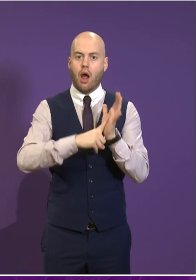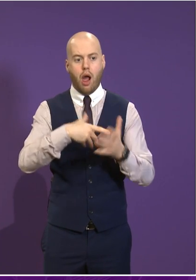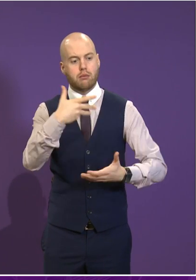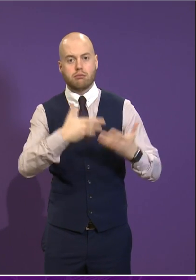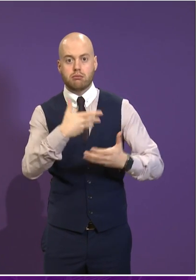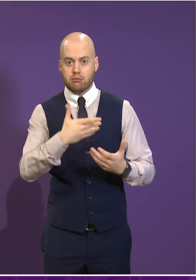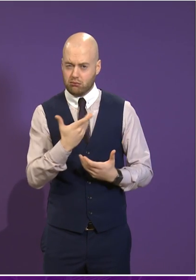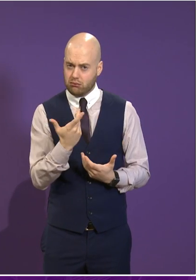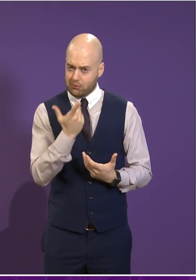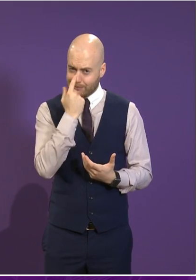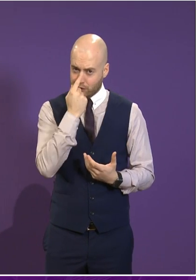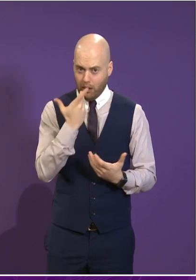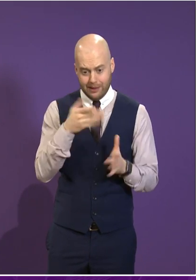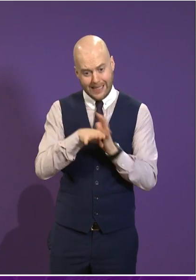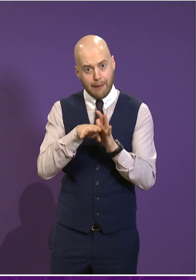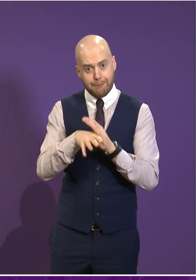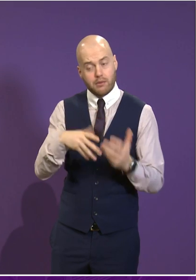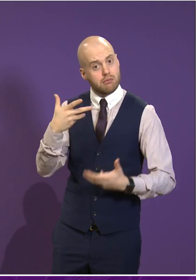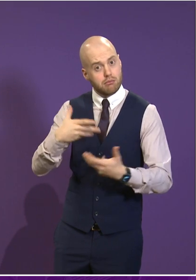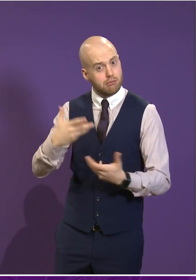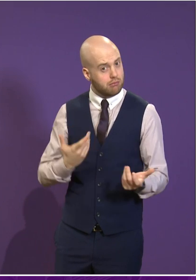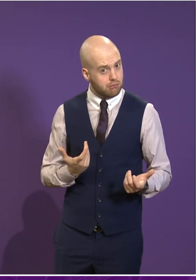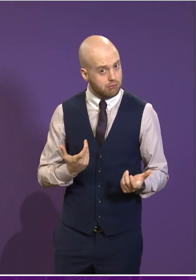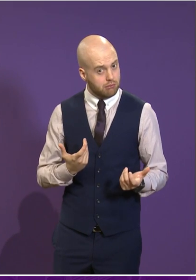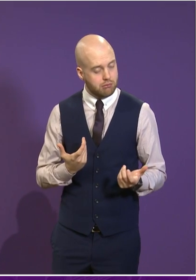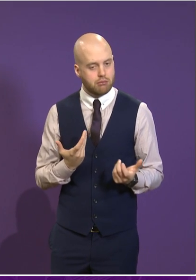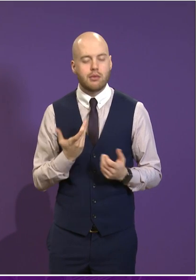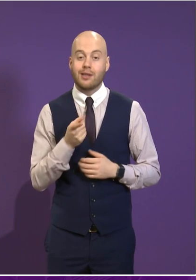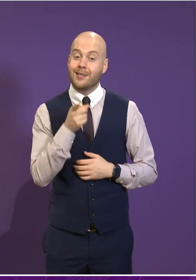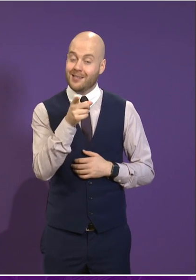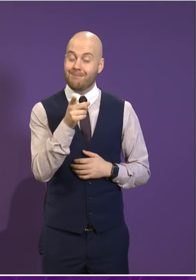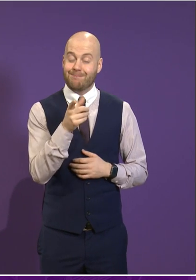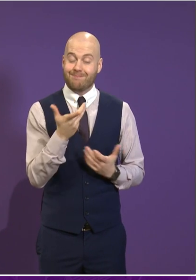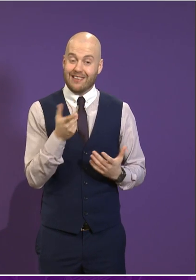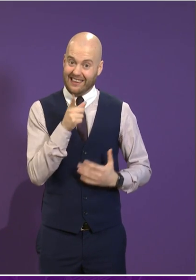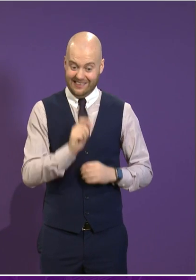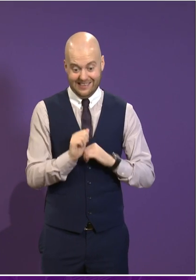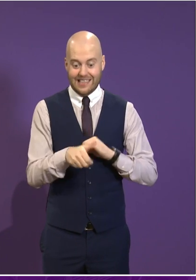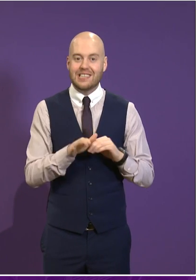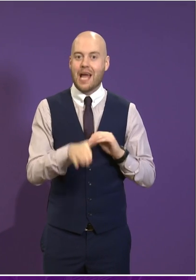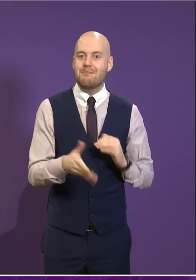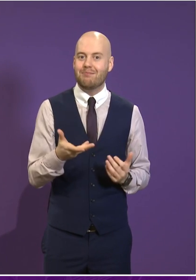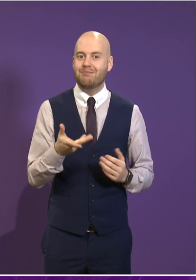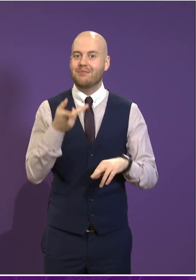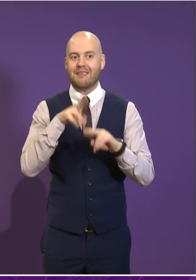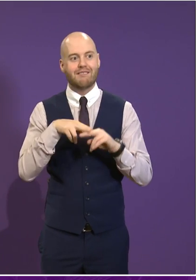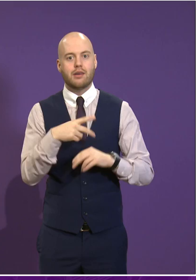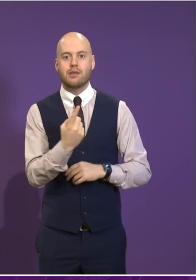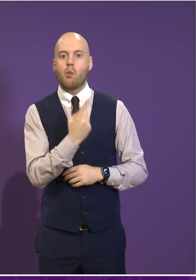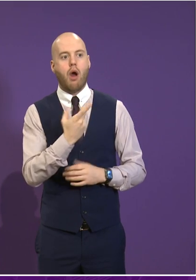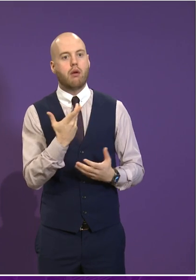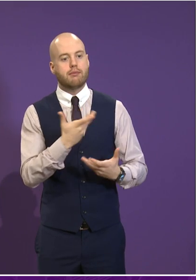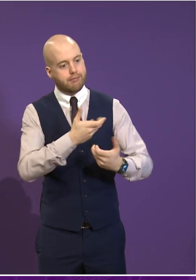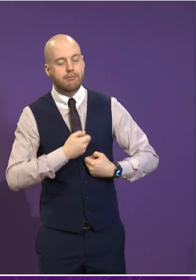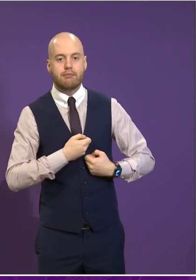look at that side of it as well? Yeah, well, that's immediately the question that would arise. If somebody's admitted based on something